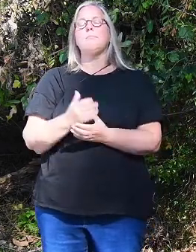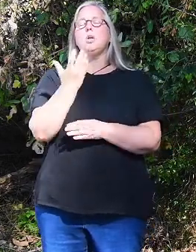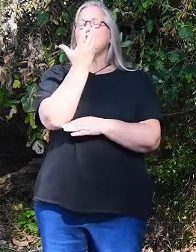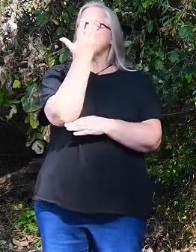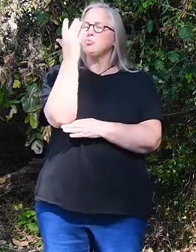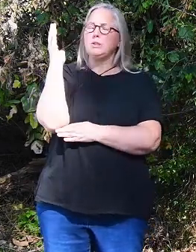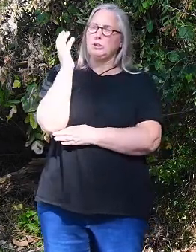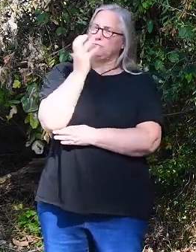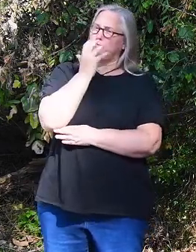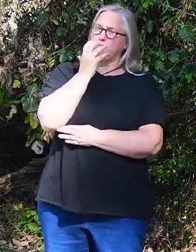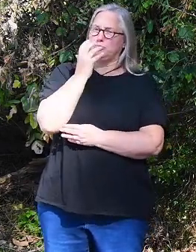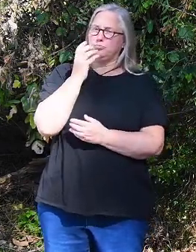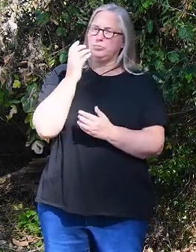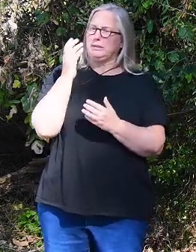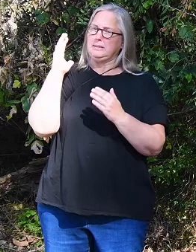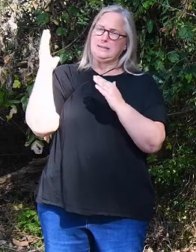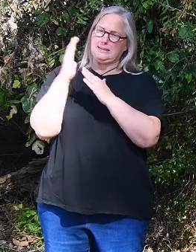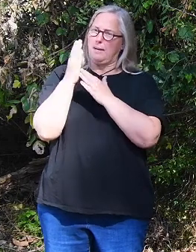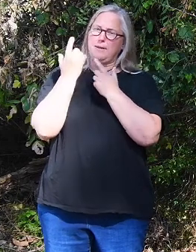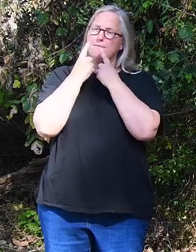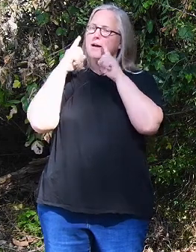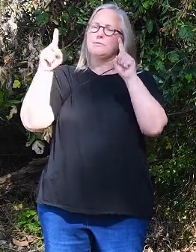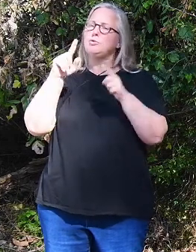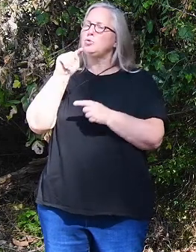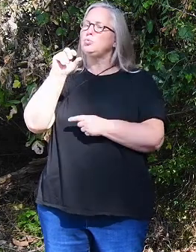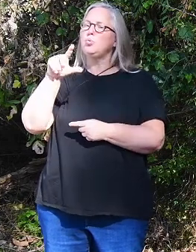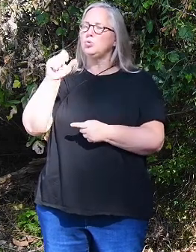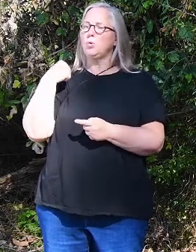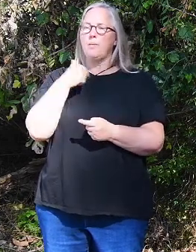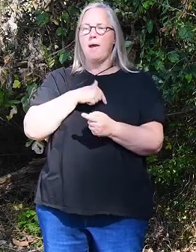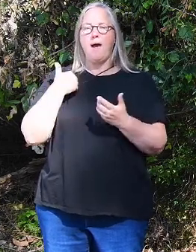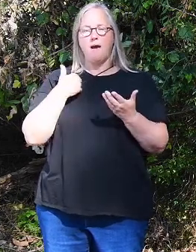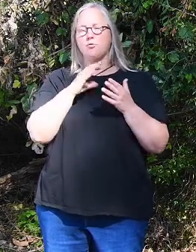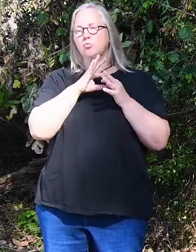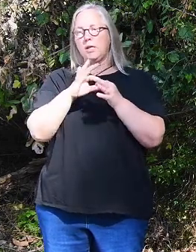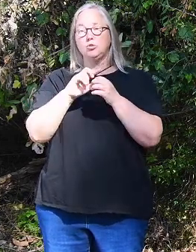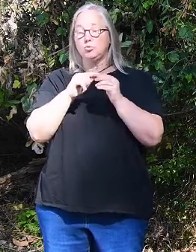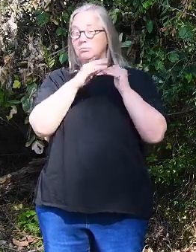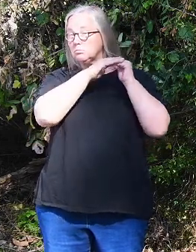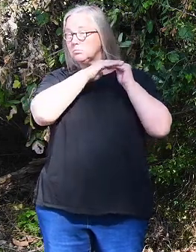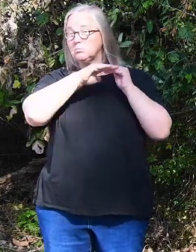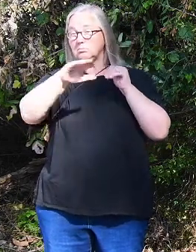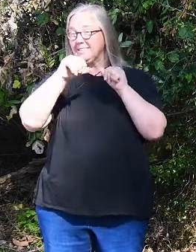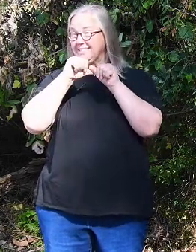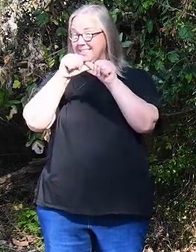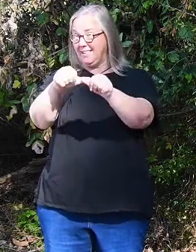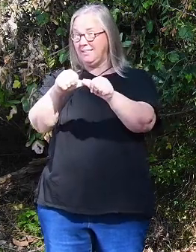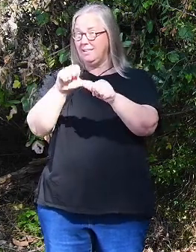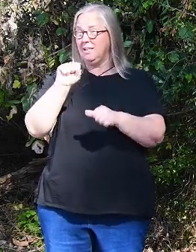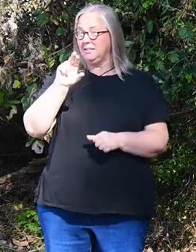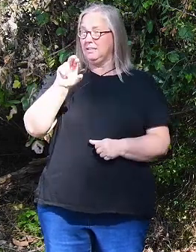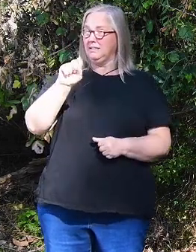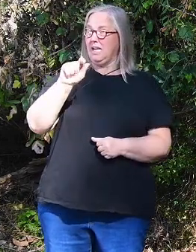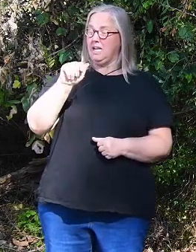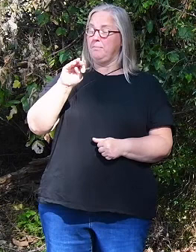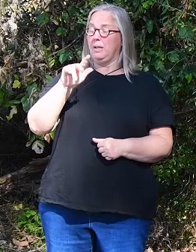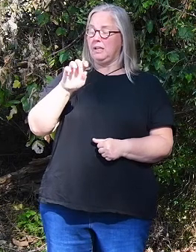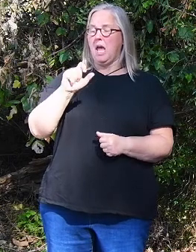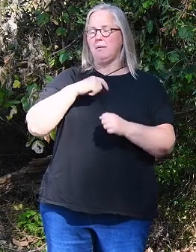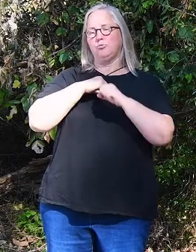Trees are some of the most effective tools we have when it comes to sustainability and protecting our environment for